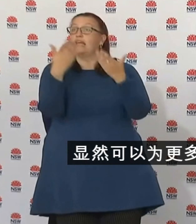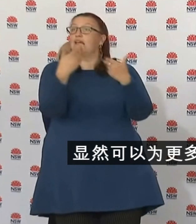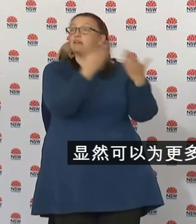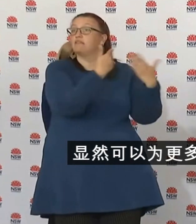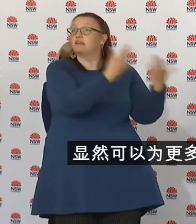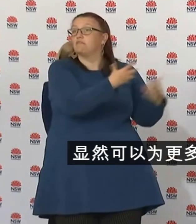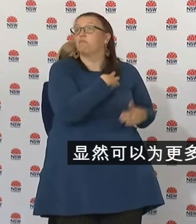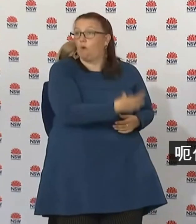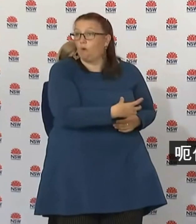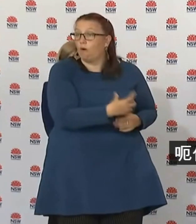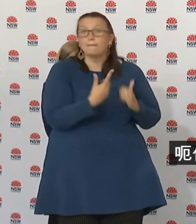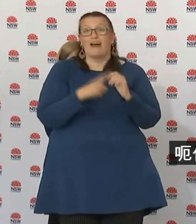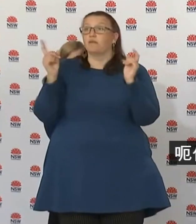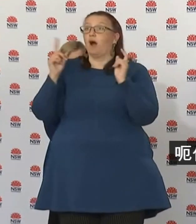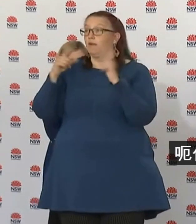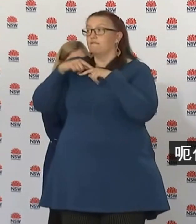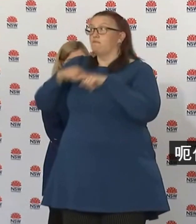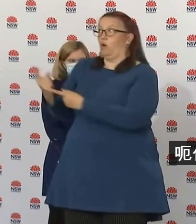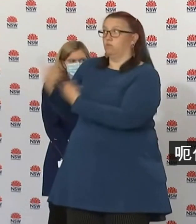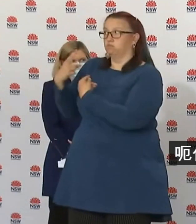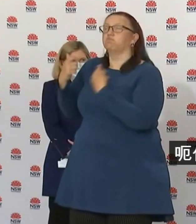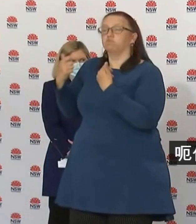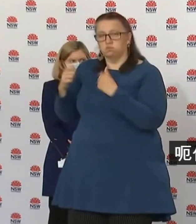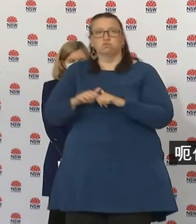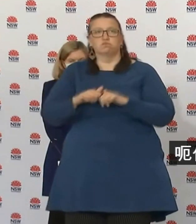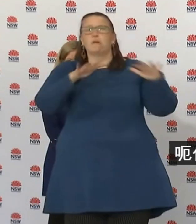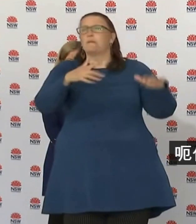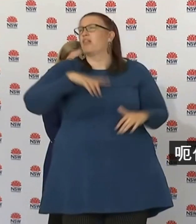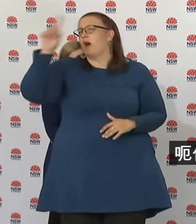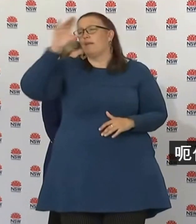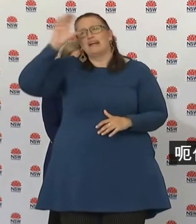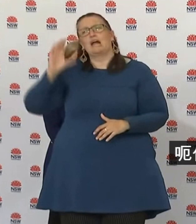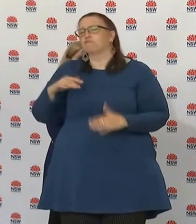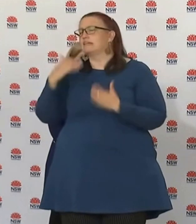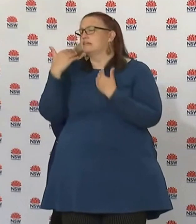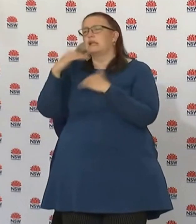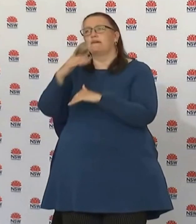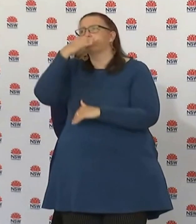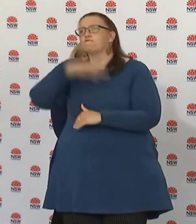more demographics. But that's also based on the risk of the virus.